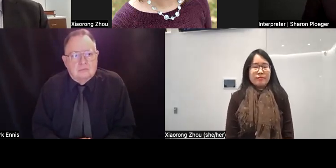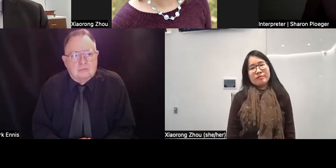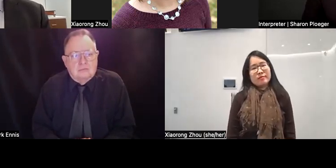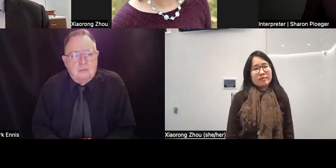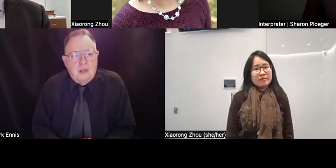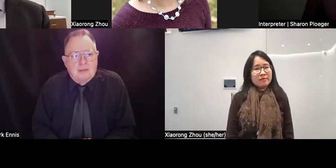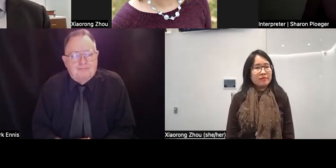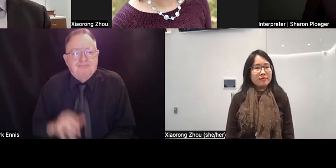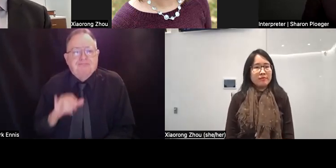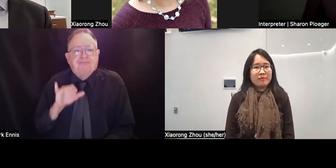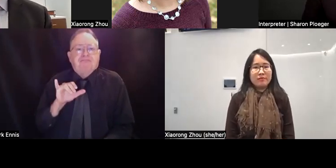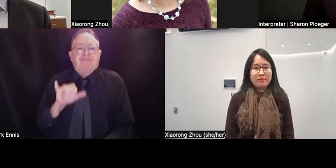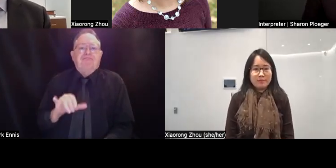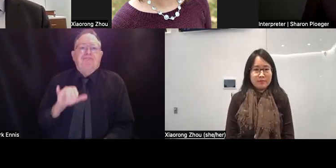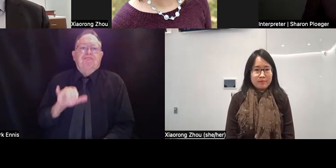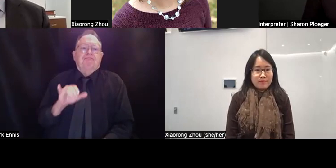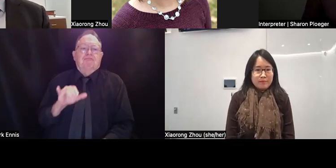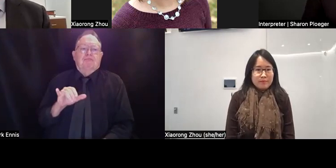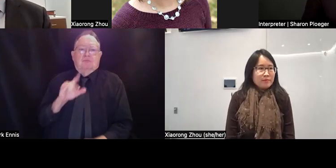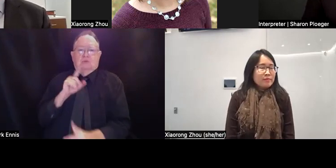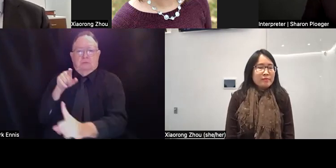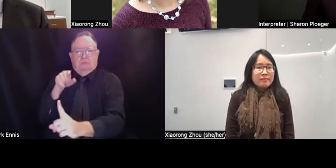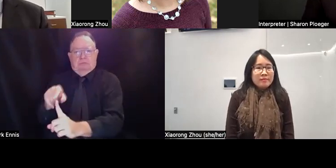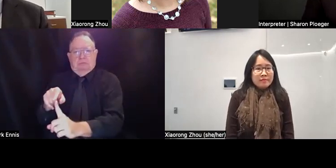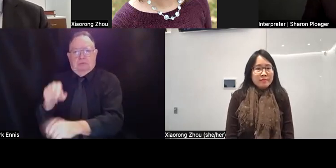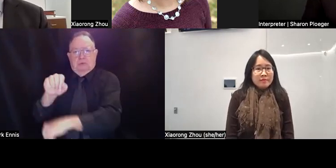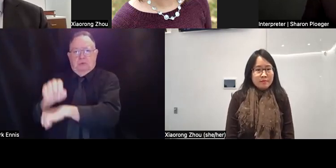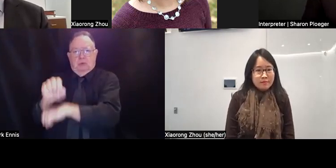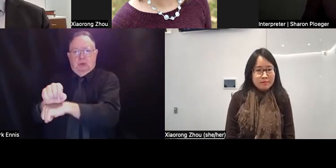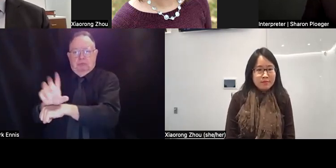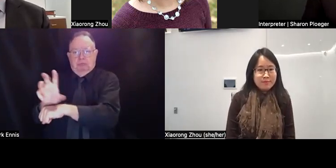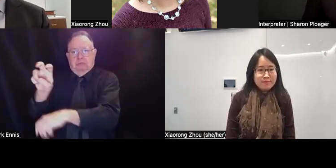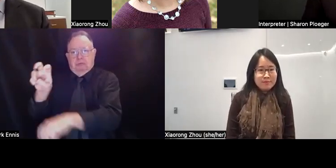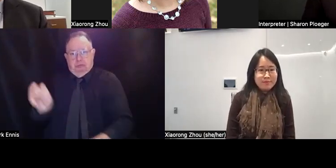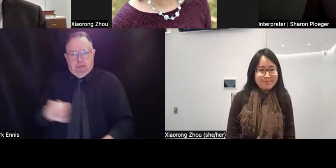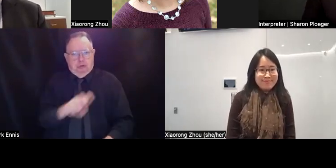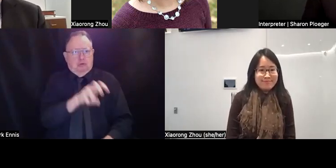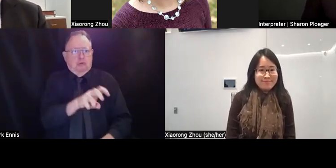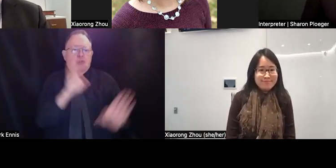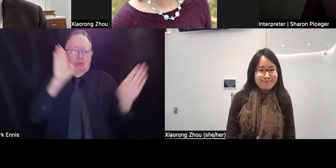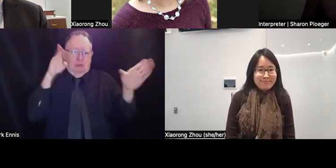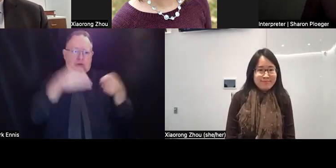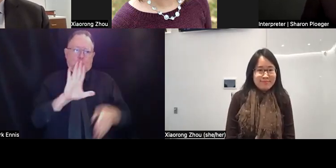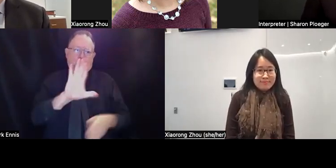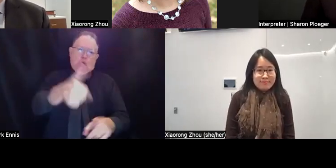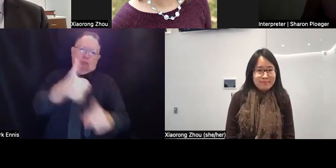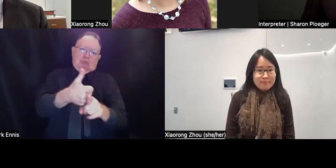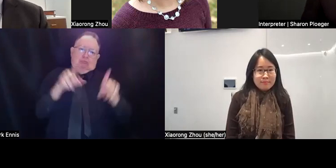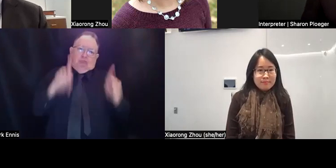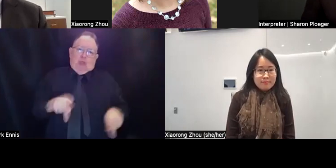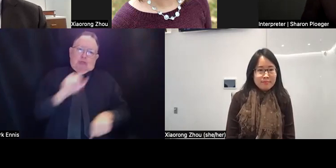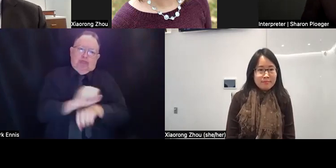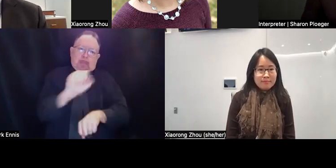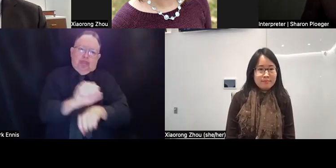So let's, speaking of work, let's transfer now to talking about your work. You are at